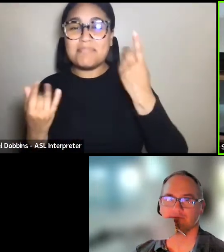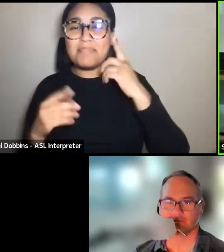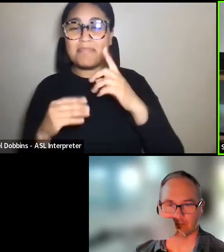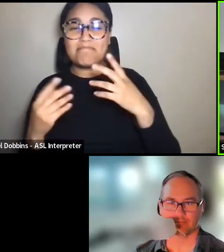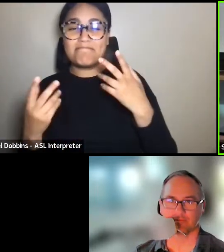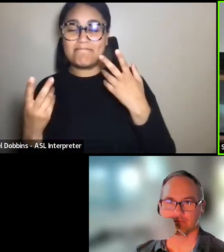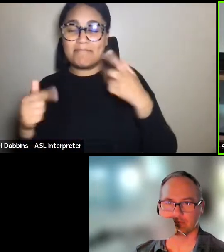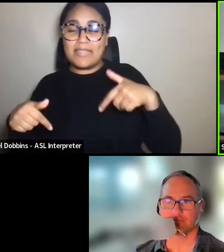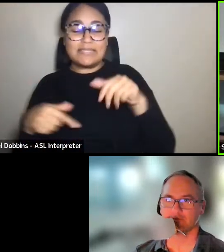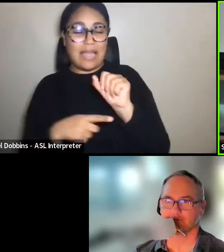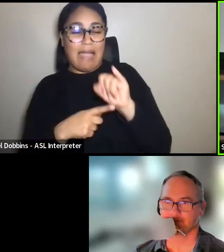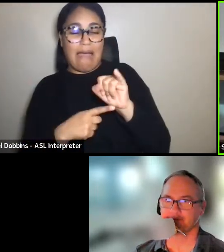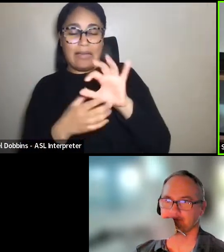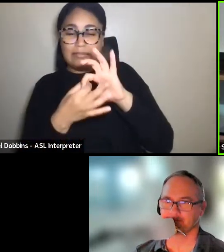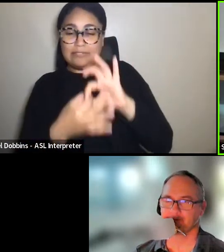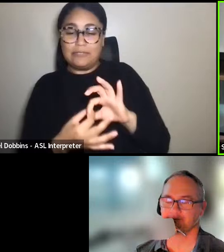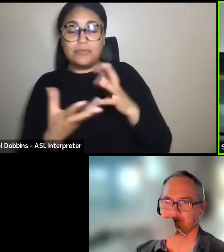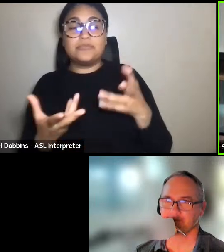this?